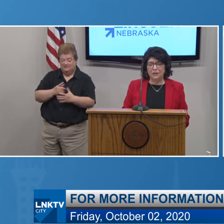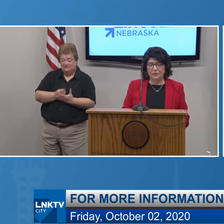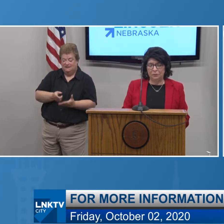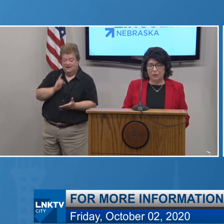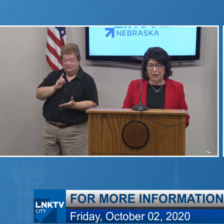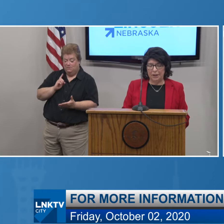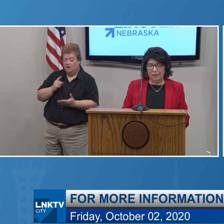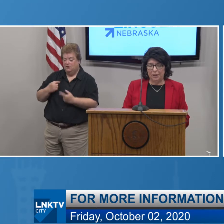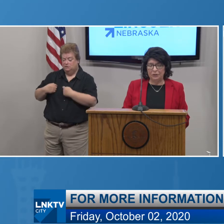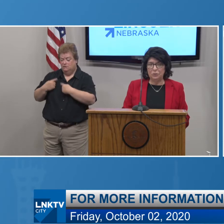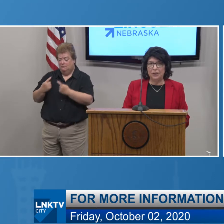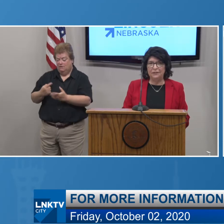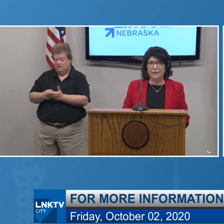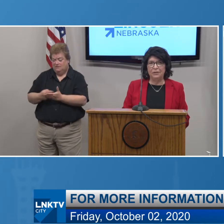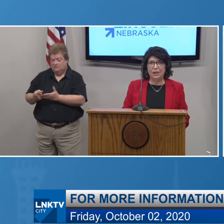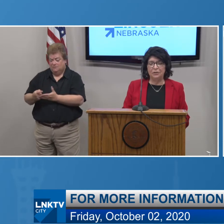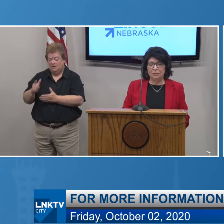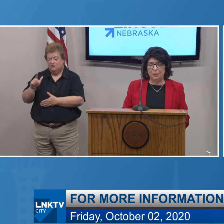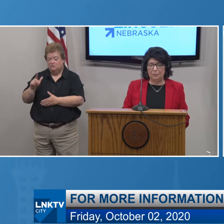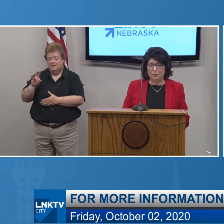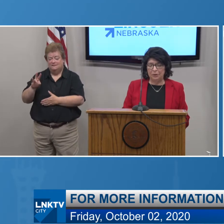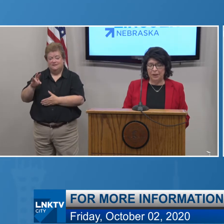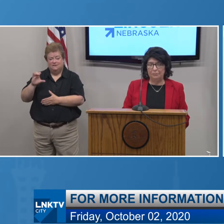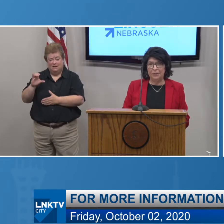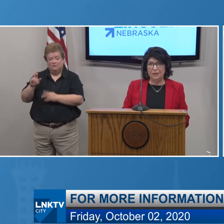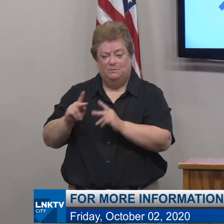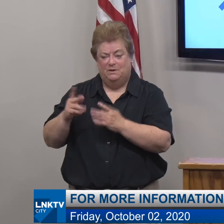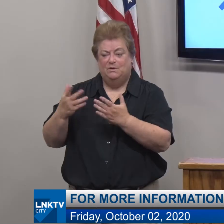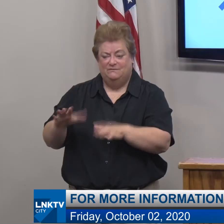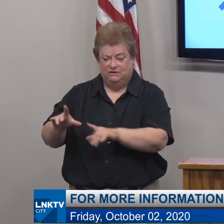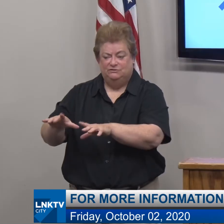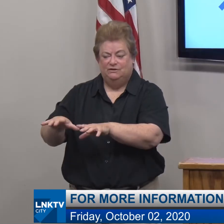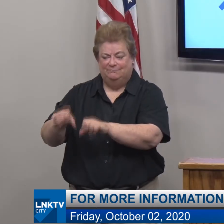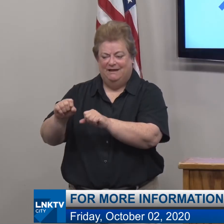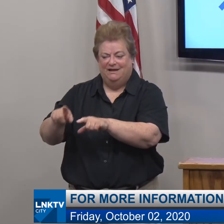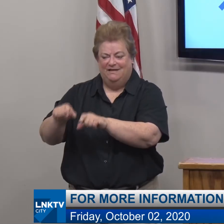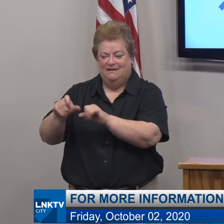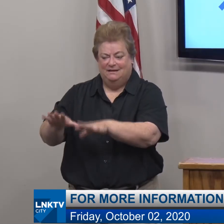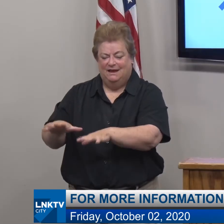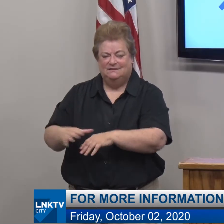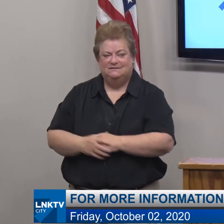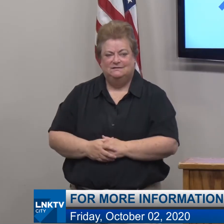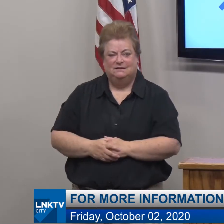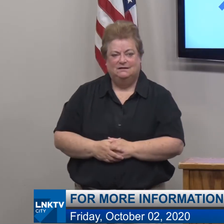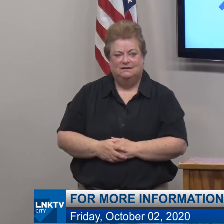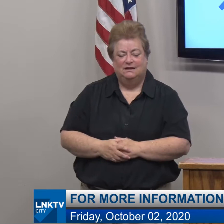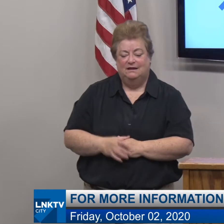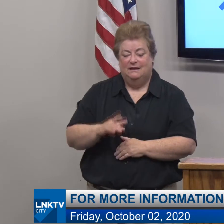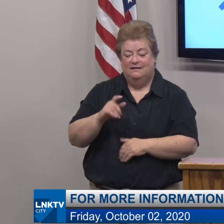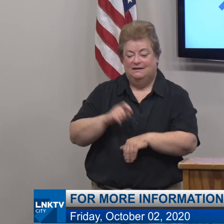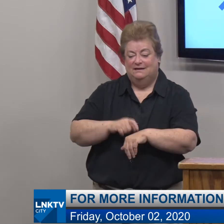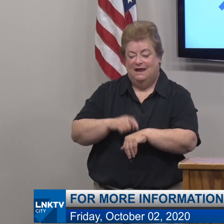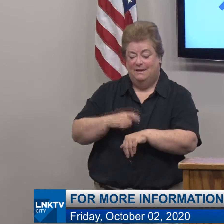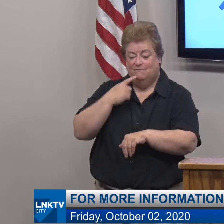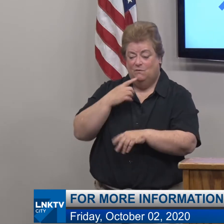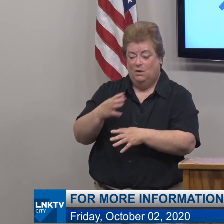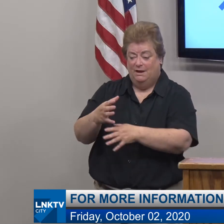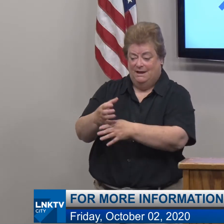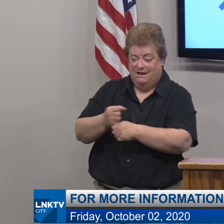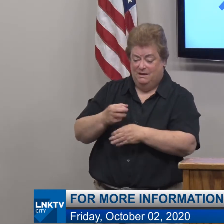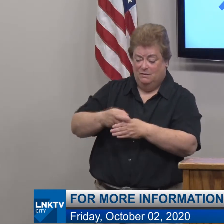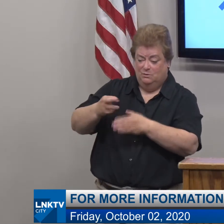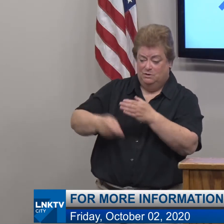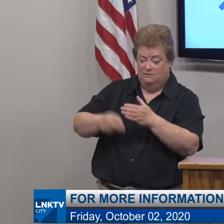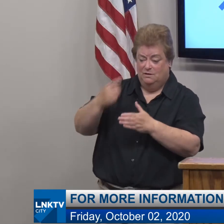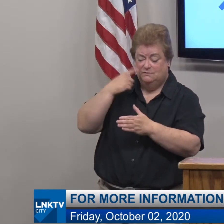far this week, about 2,700 people have been tested. The turnaround time for receiving test results has